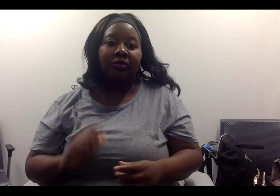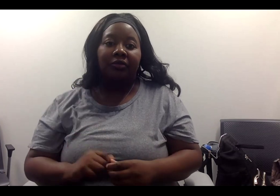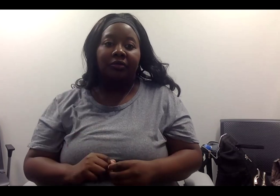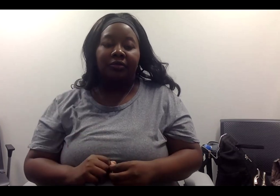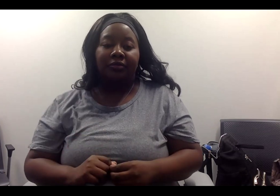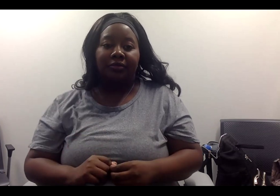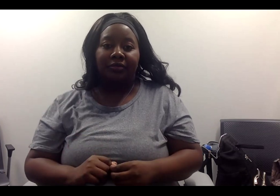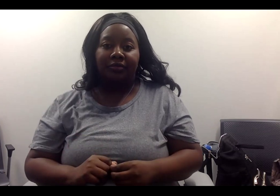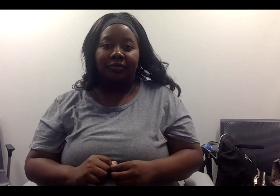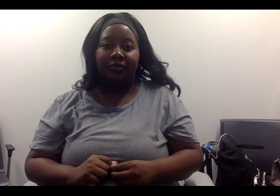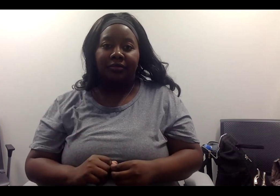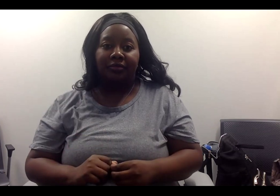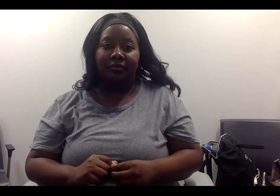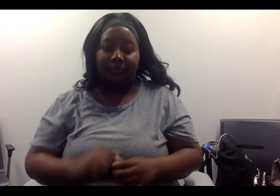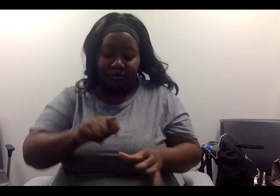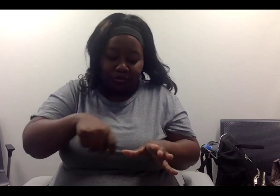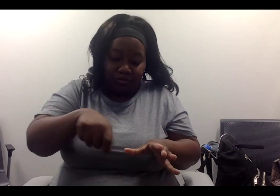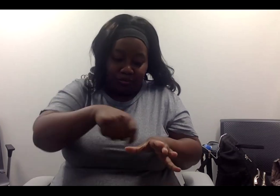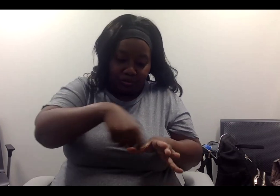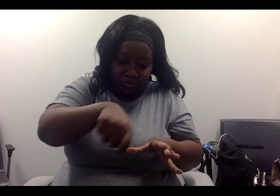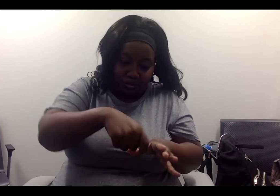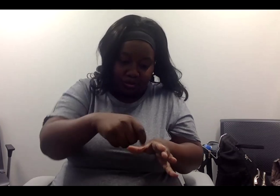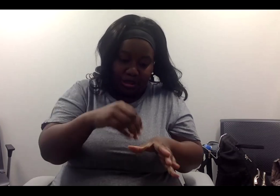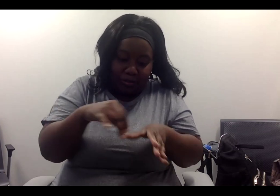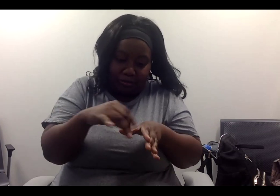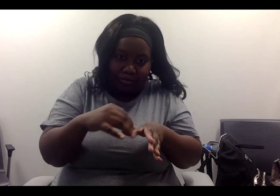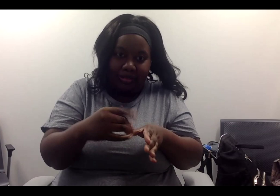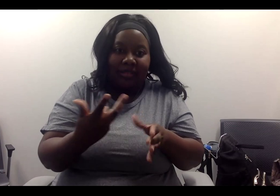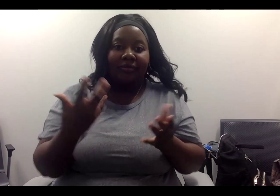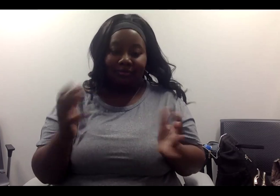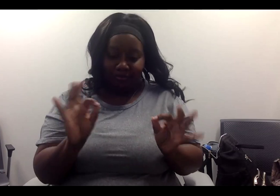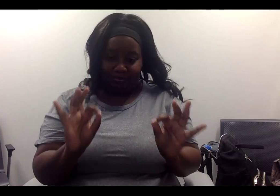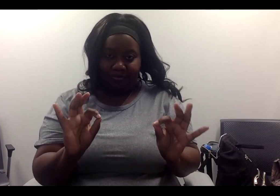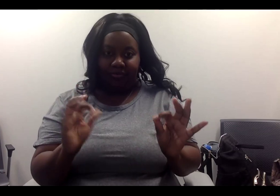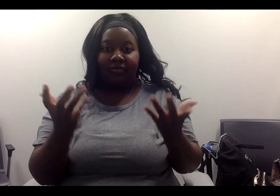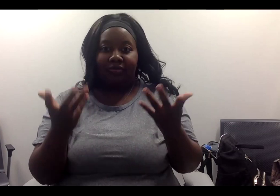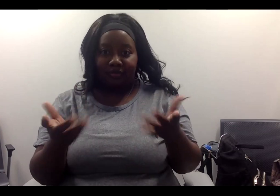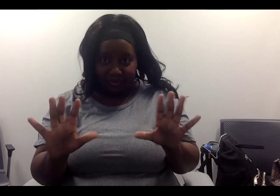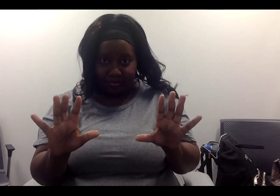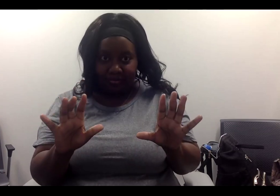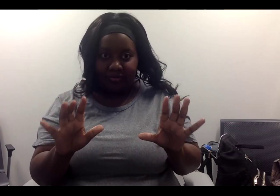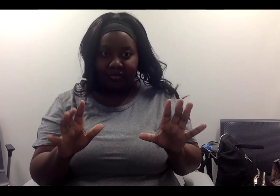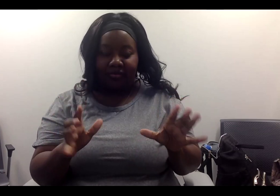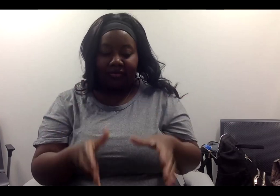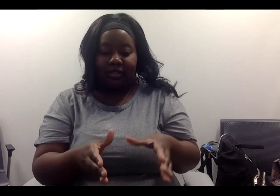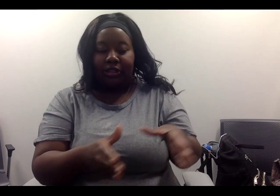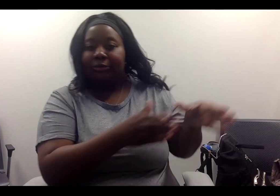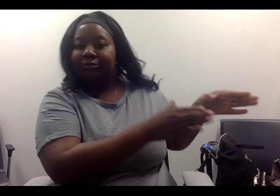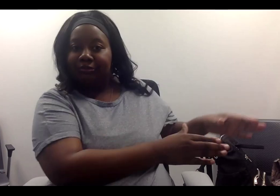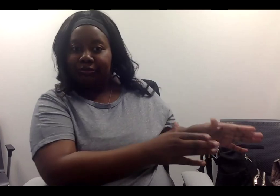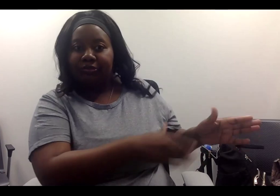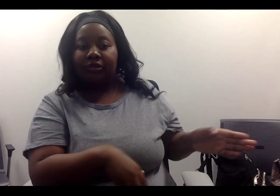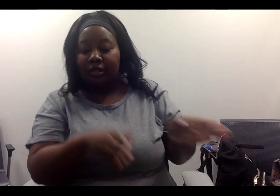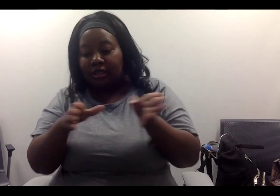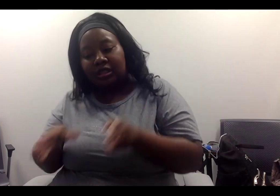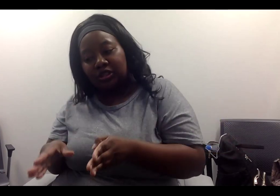style crumb, since they're just larger and will bake up a little crunchier. And then once that's mixed, we'll just set it aside, go